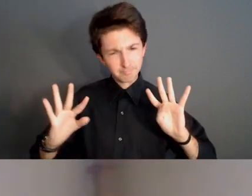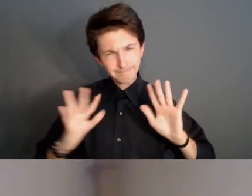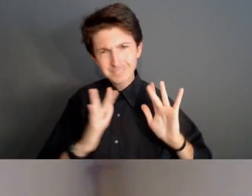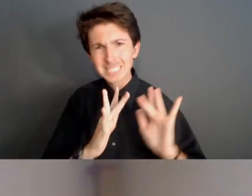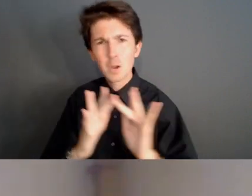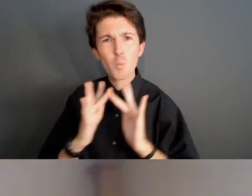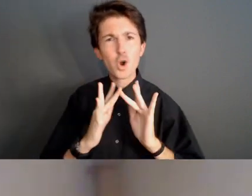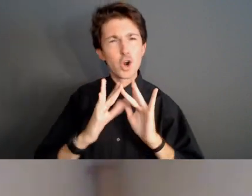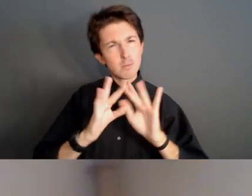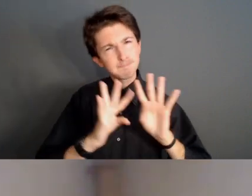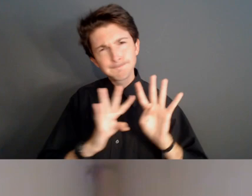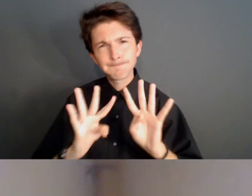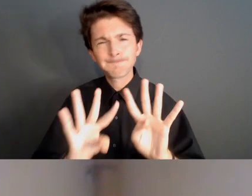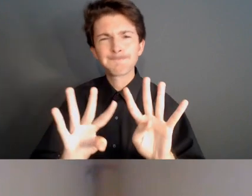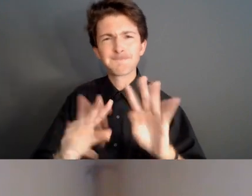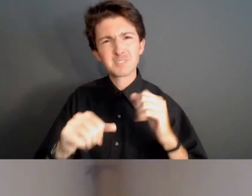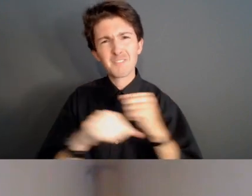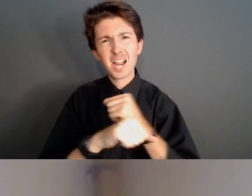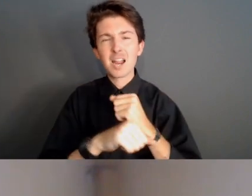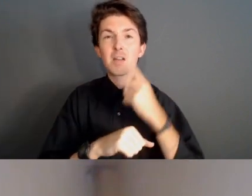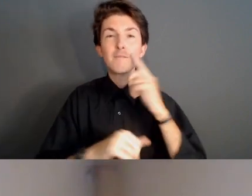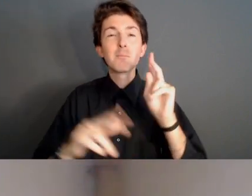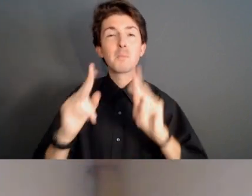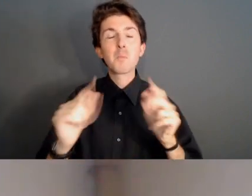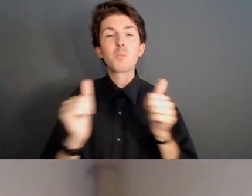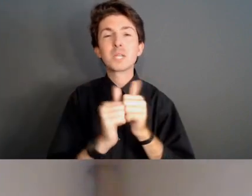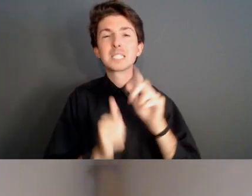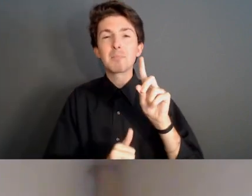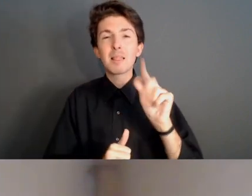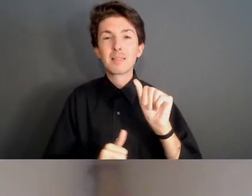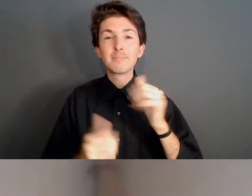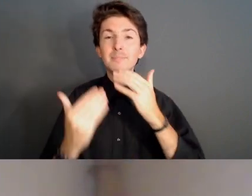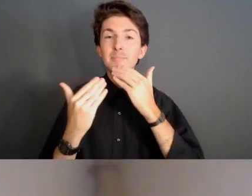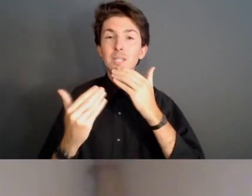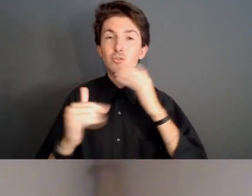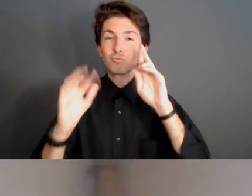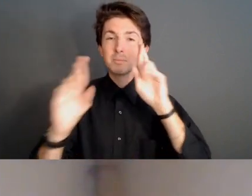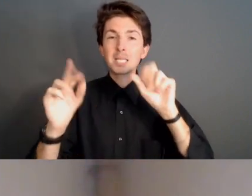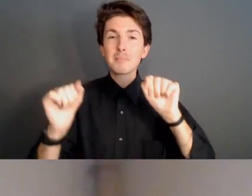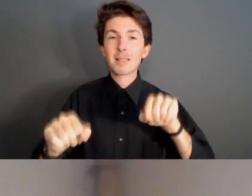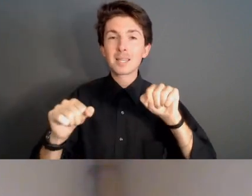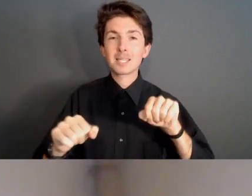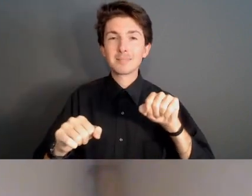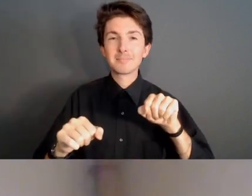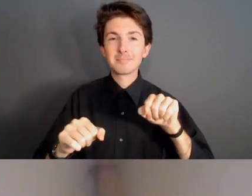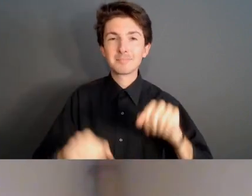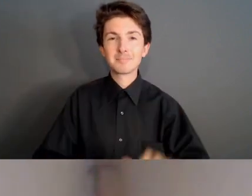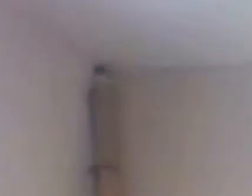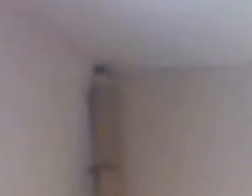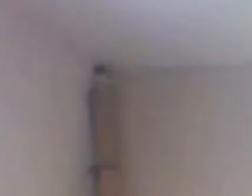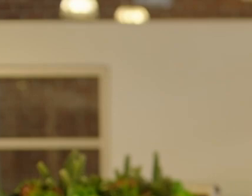our fight for rights for persons with disabilities. Thank you, RespectAbility.